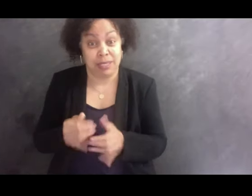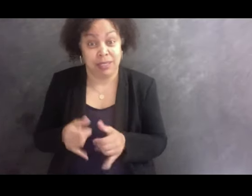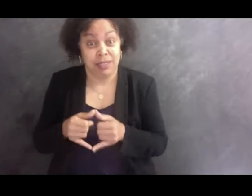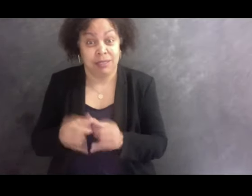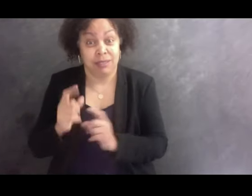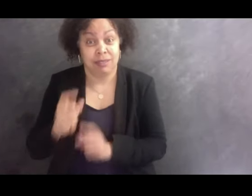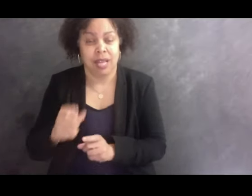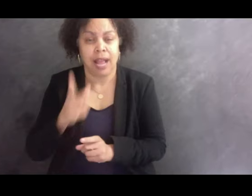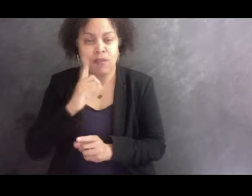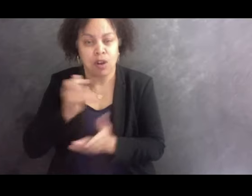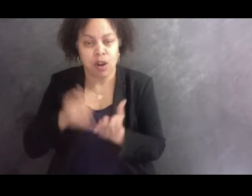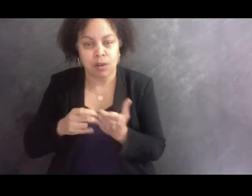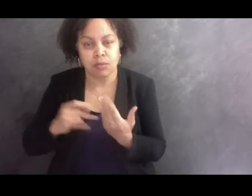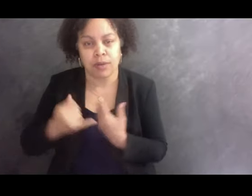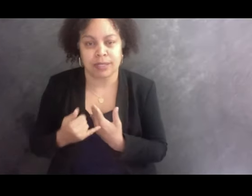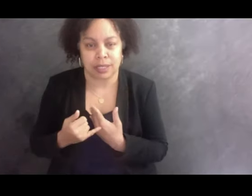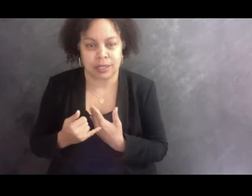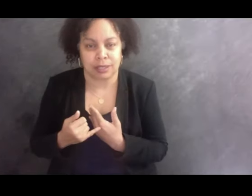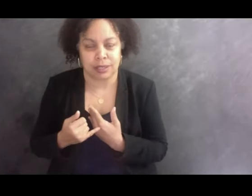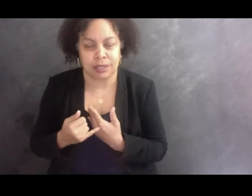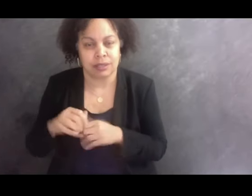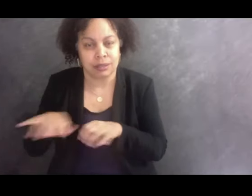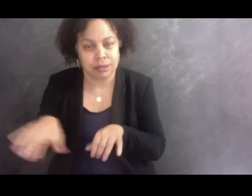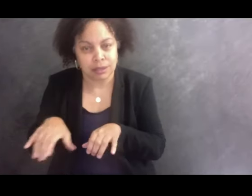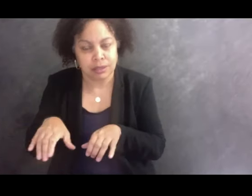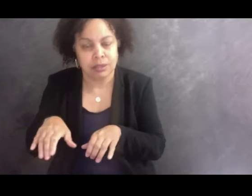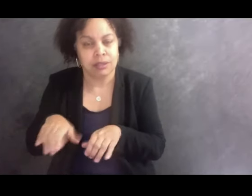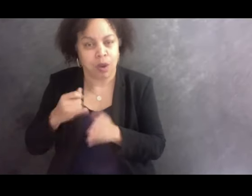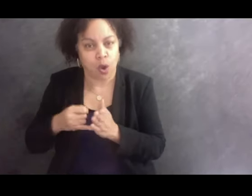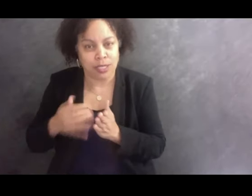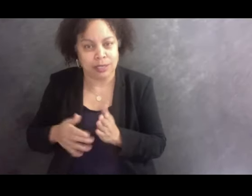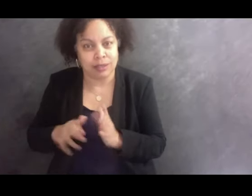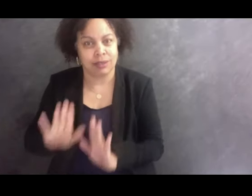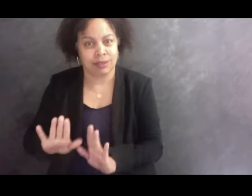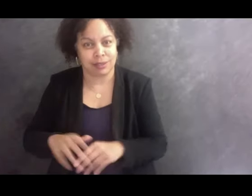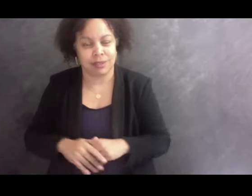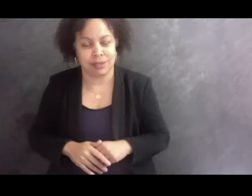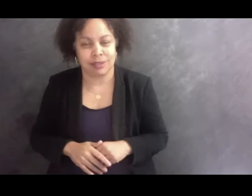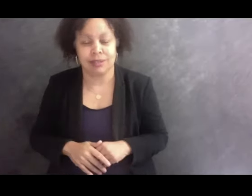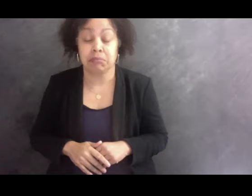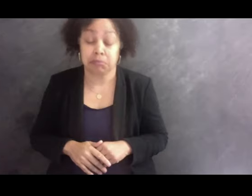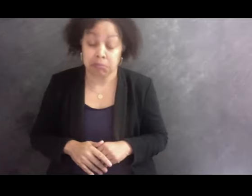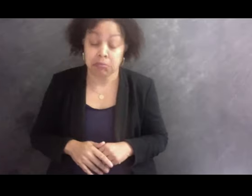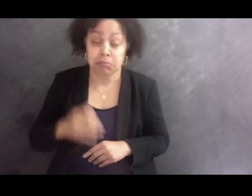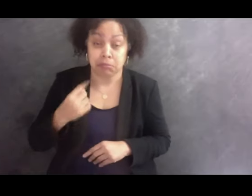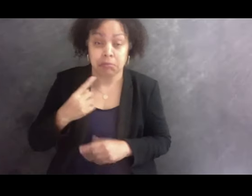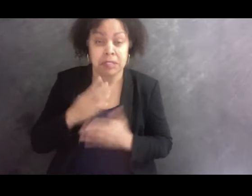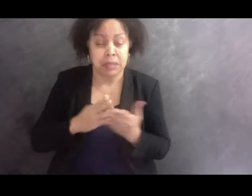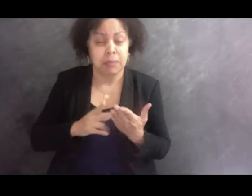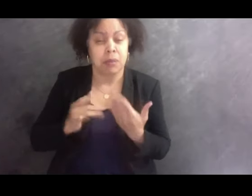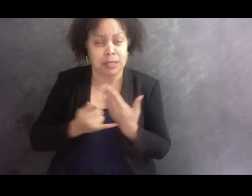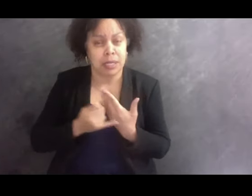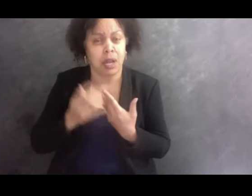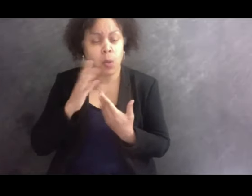art projects, projects that are authored by artists. It's true that some projects go on to